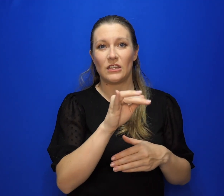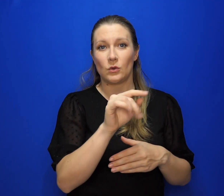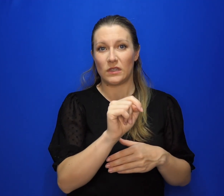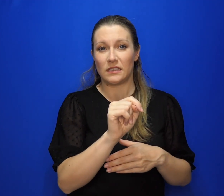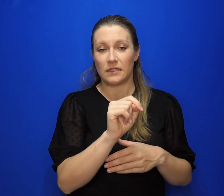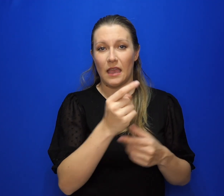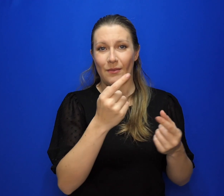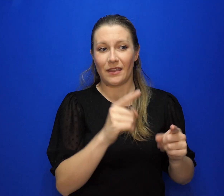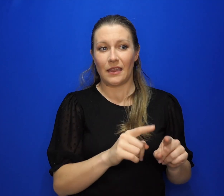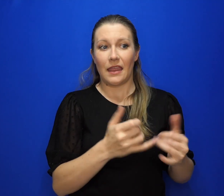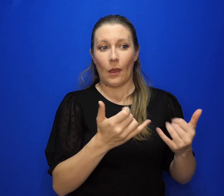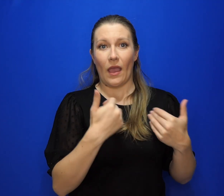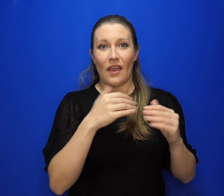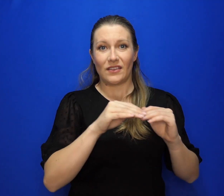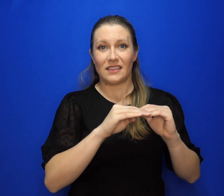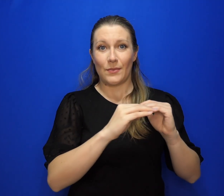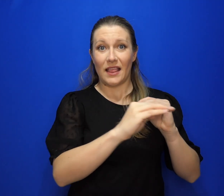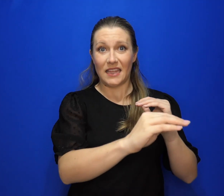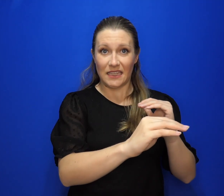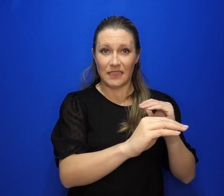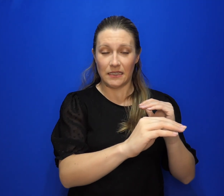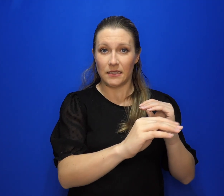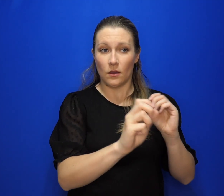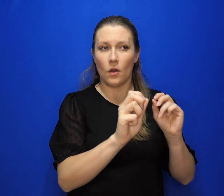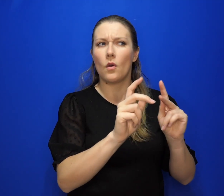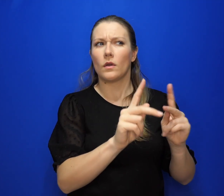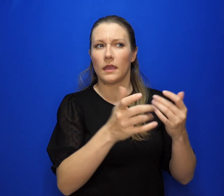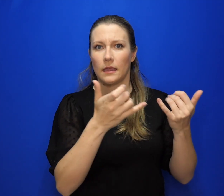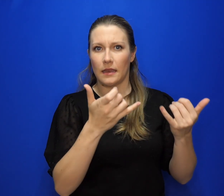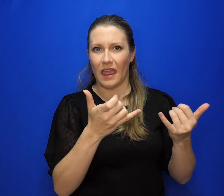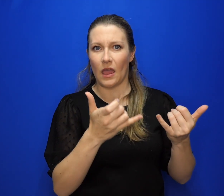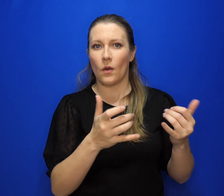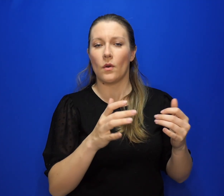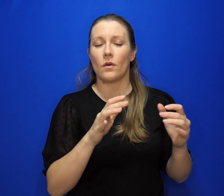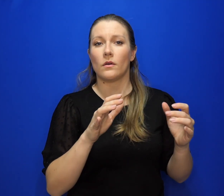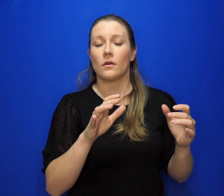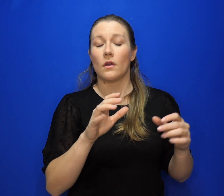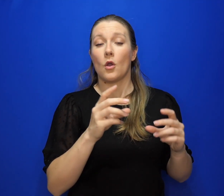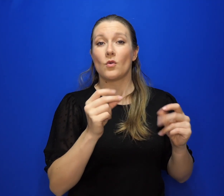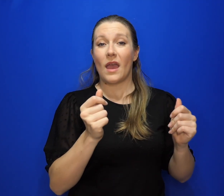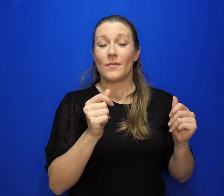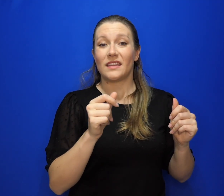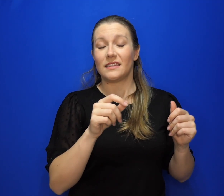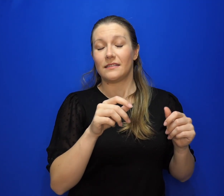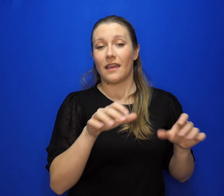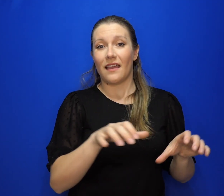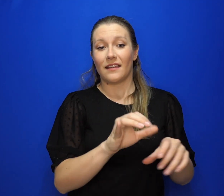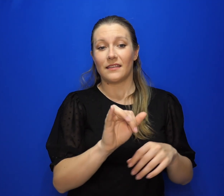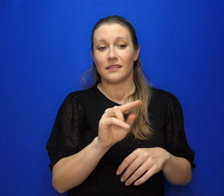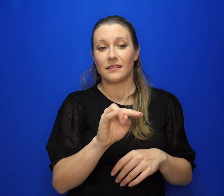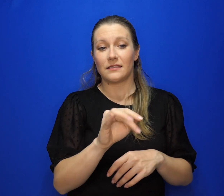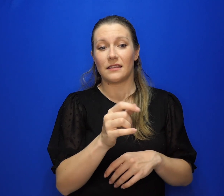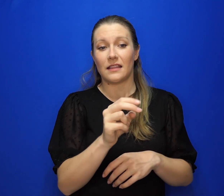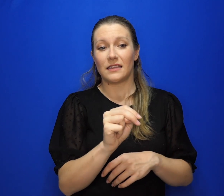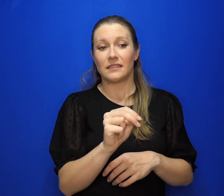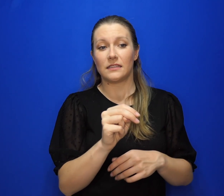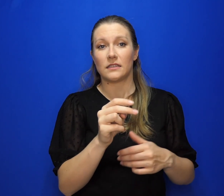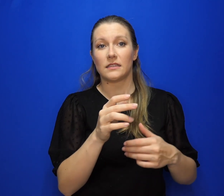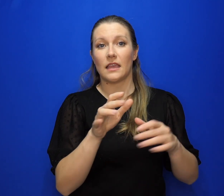got stability, then again, action of rapid insulin is about, let's call it 4 hours. It's 3 to 5 hours, but on average